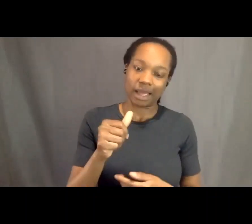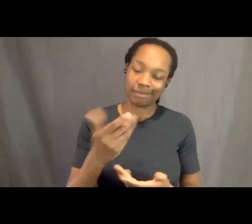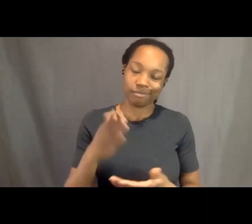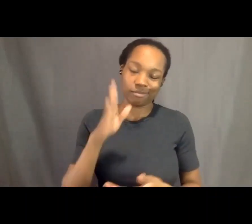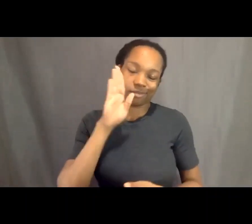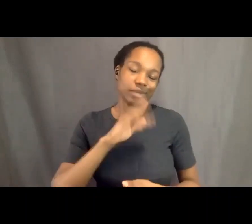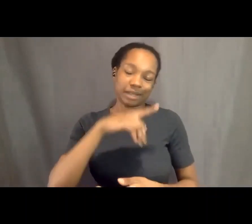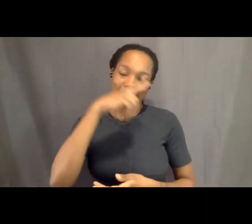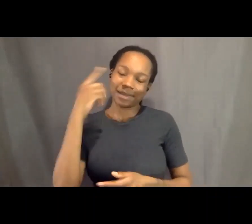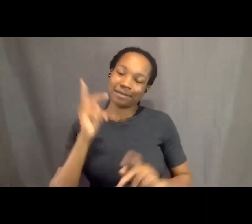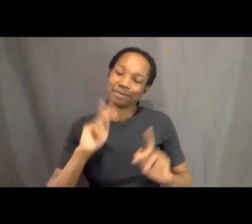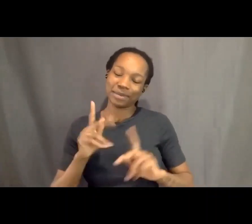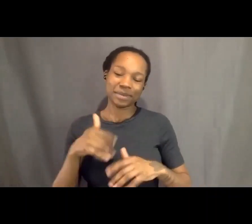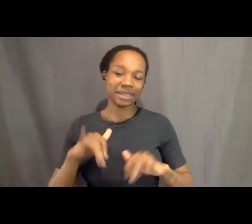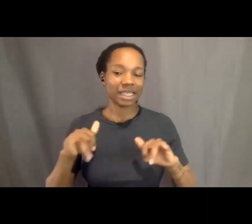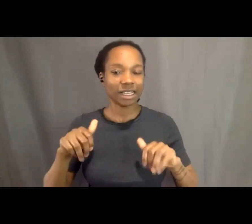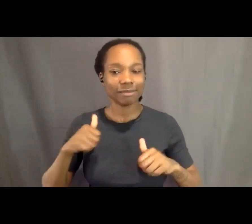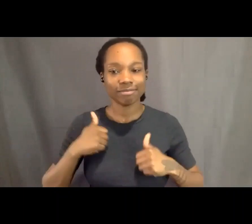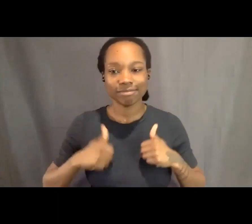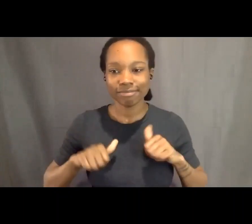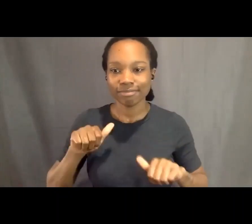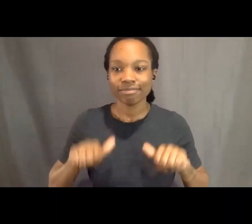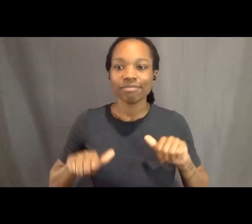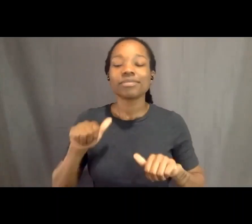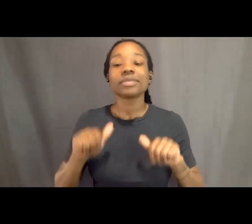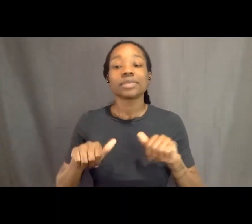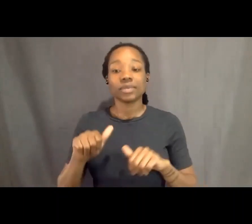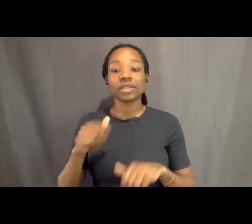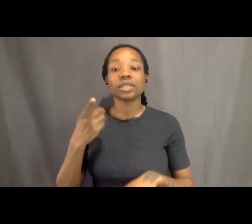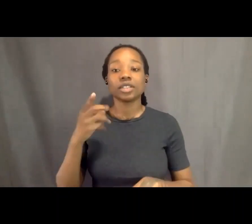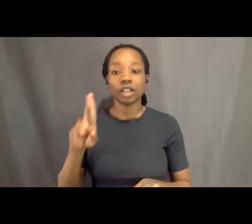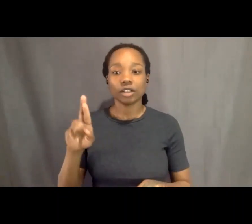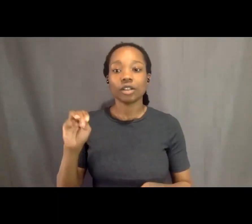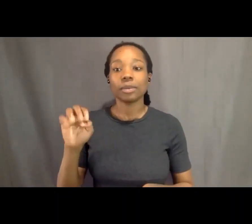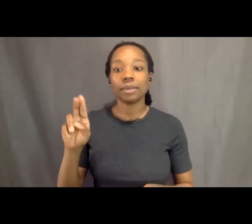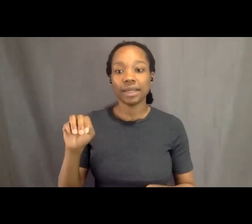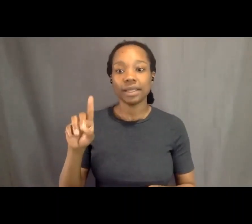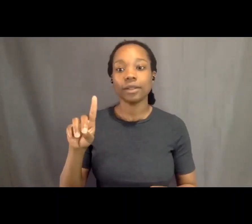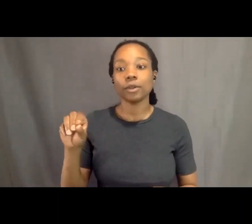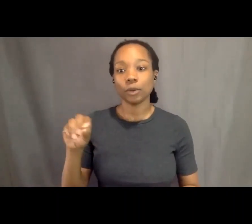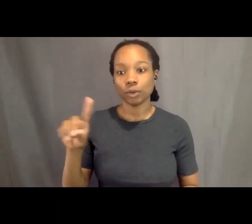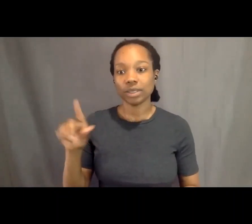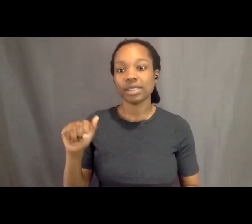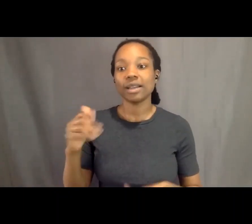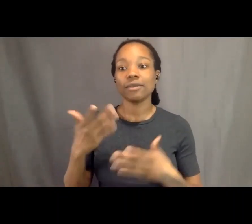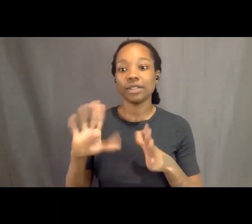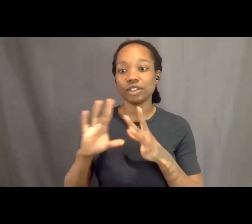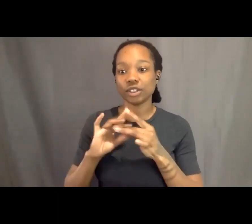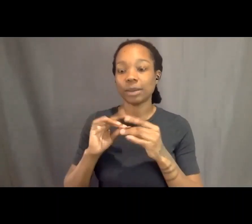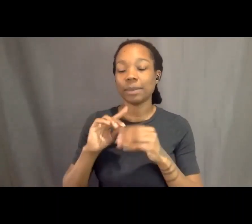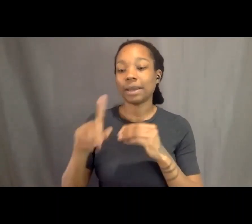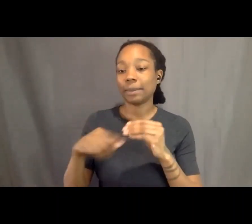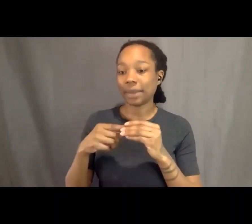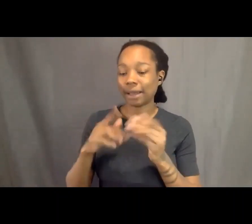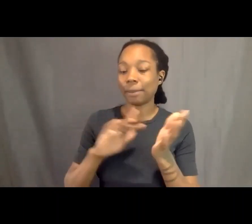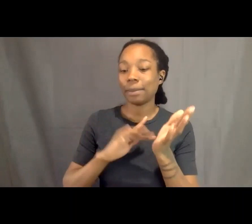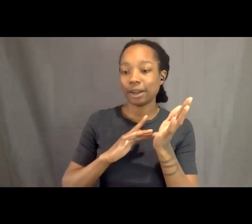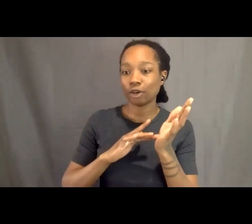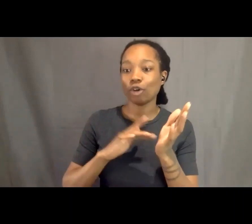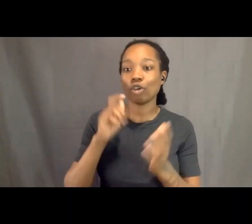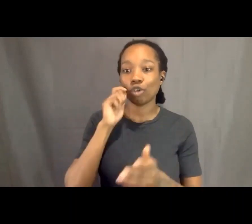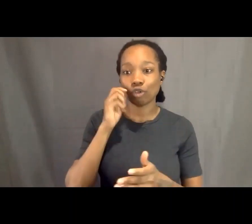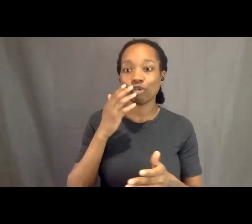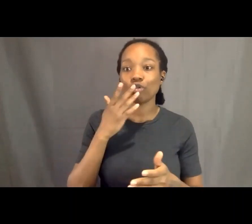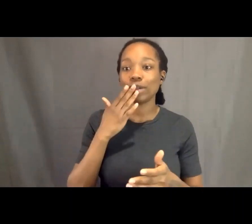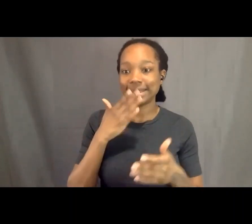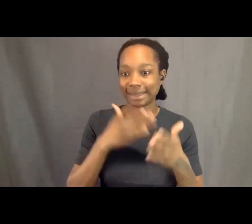that Dr. Mendoza has spoke about, which I've said, medical racism, such as the Tuskegee experiment. There's